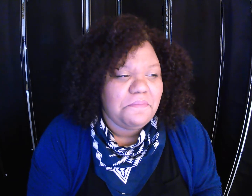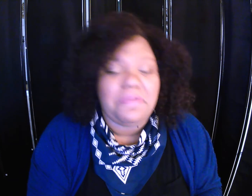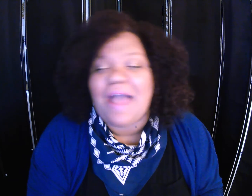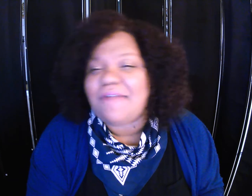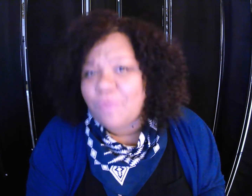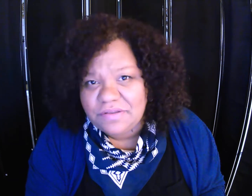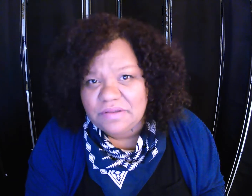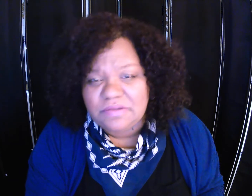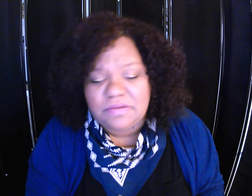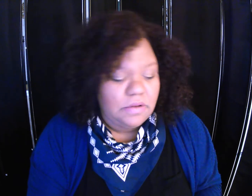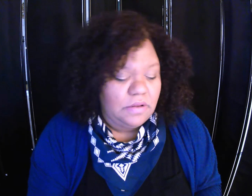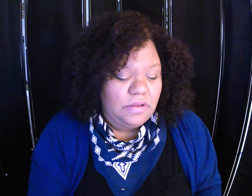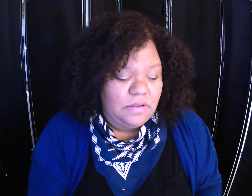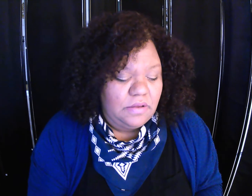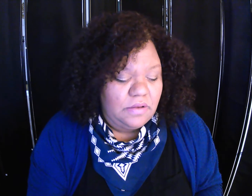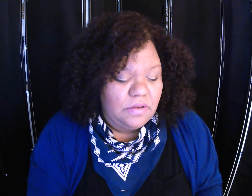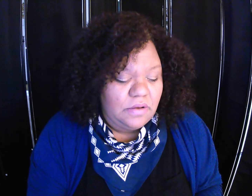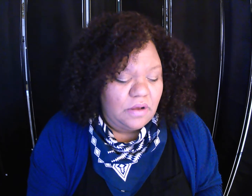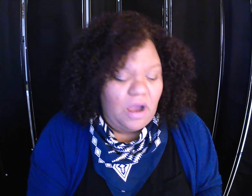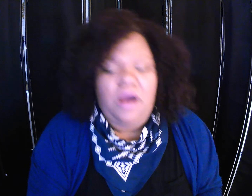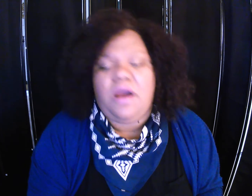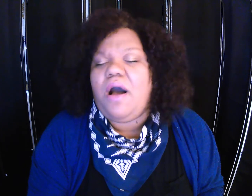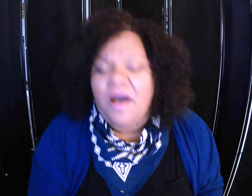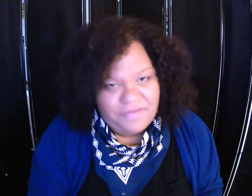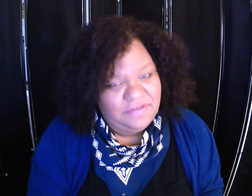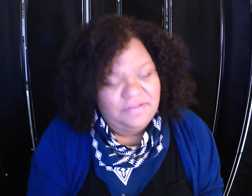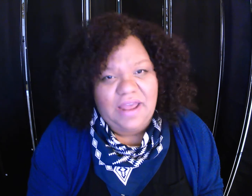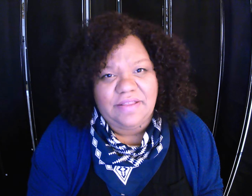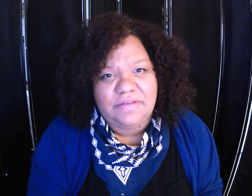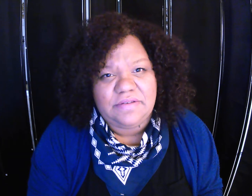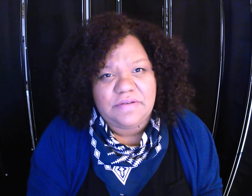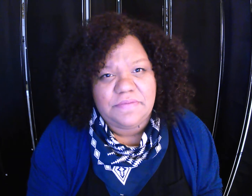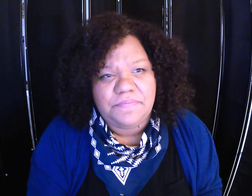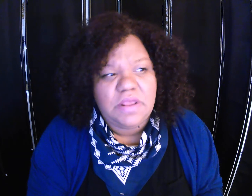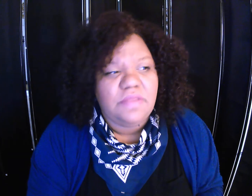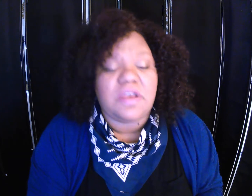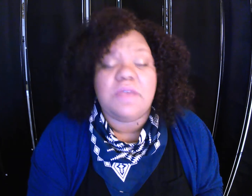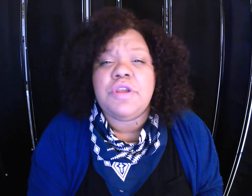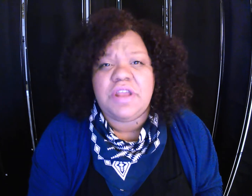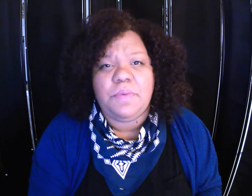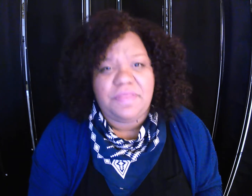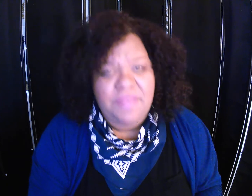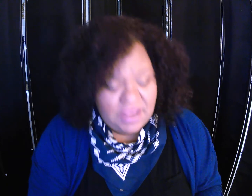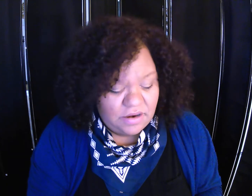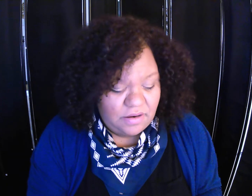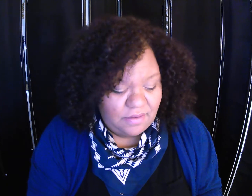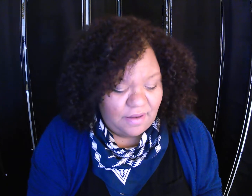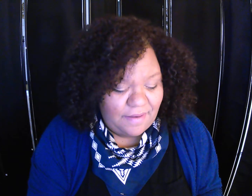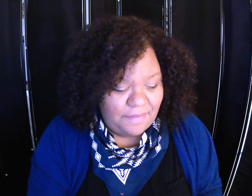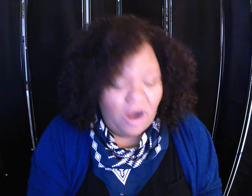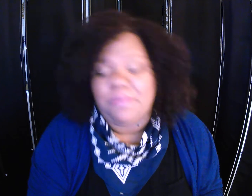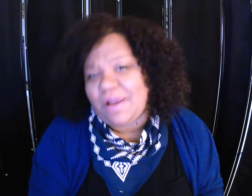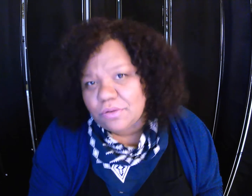Black voices are often silenced. The community within our black